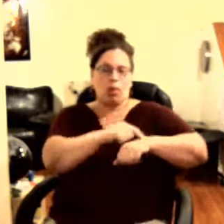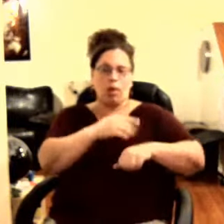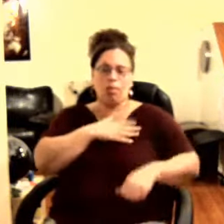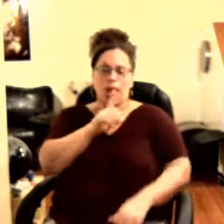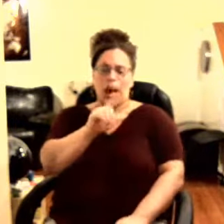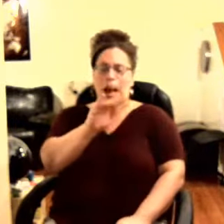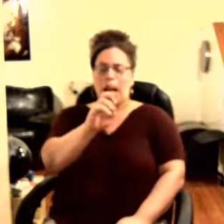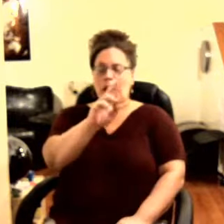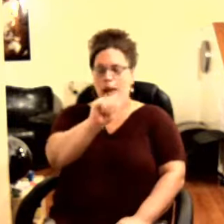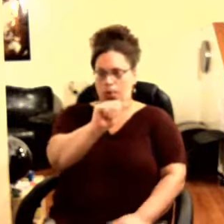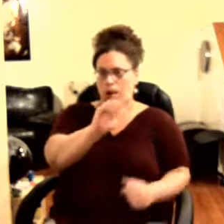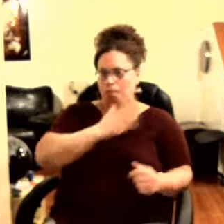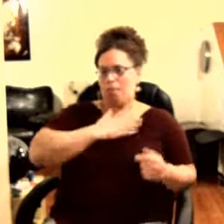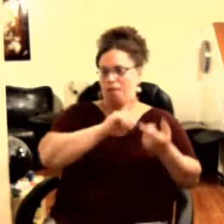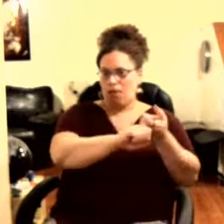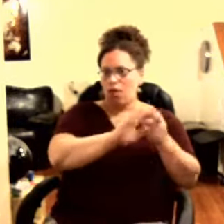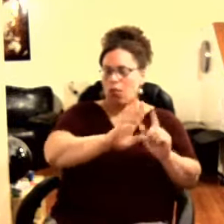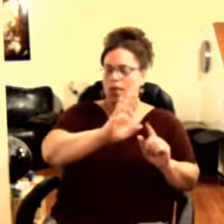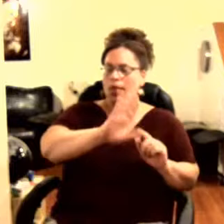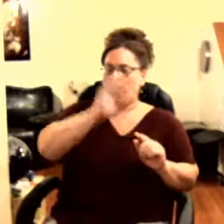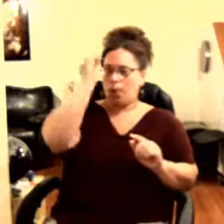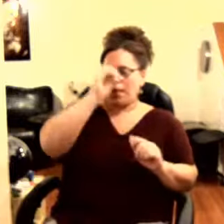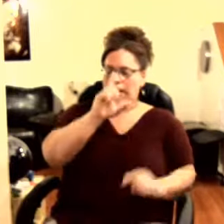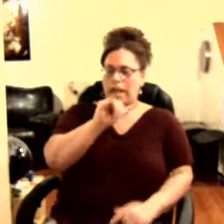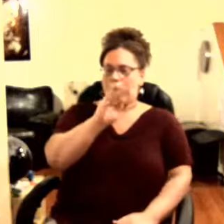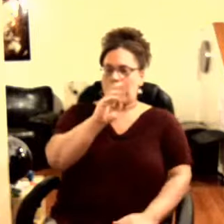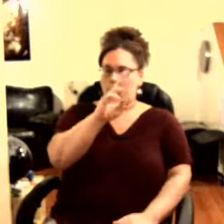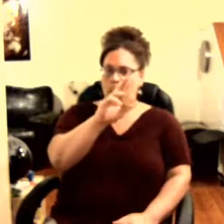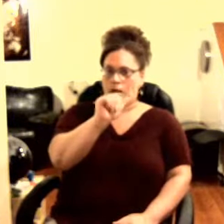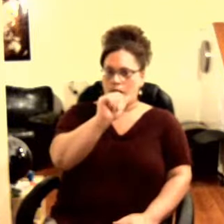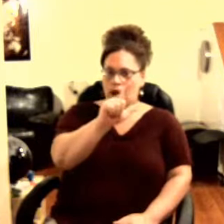it, it had edited them out. They disappeared.